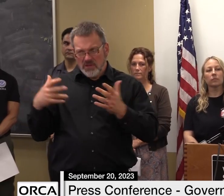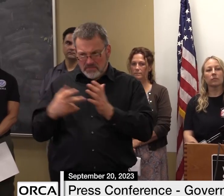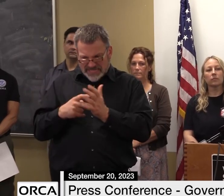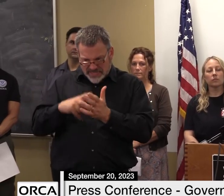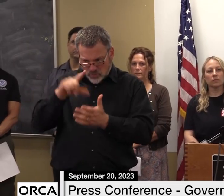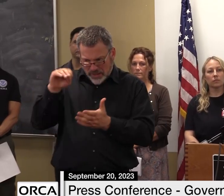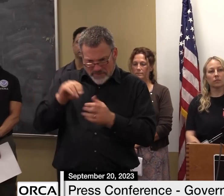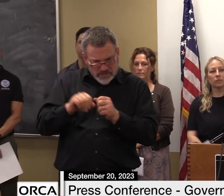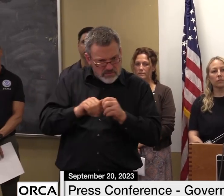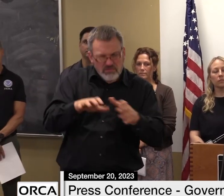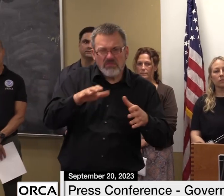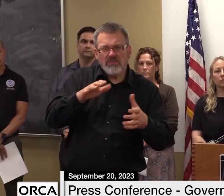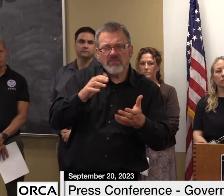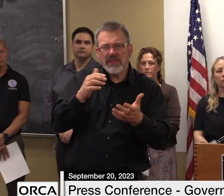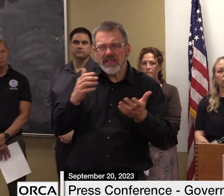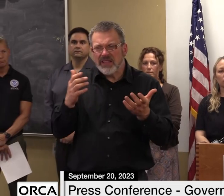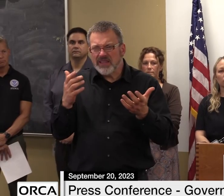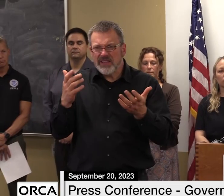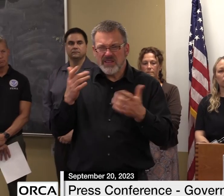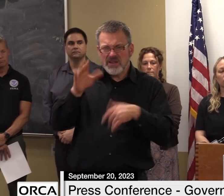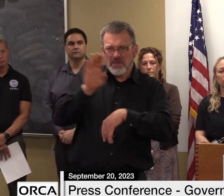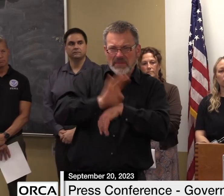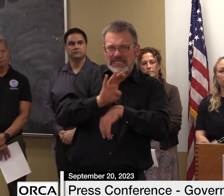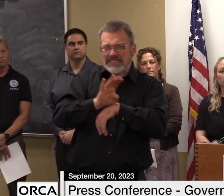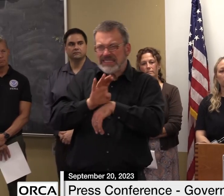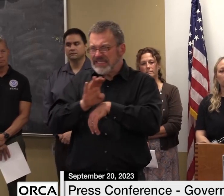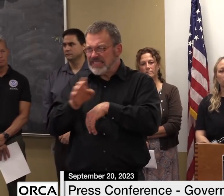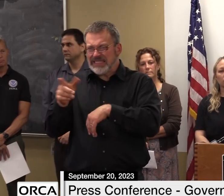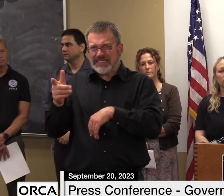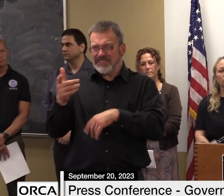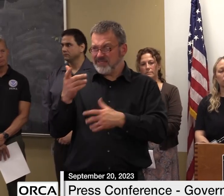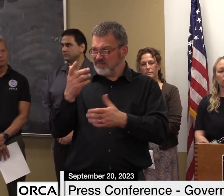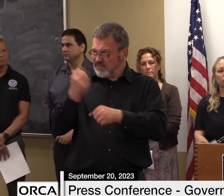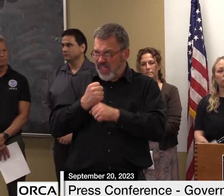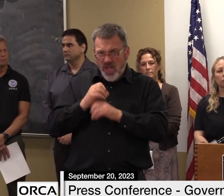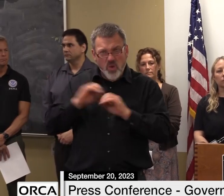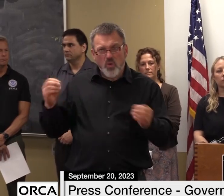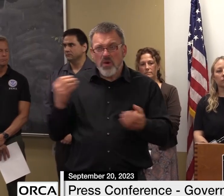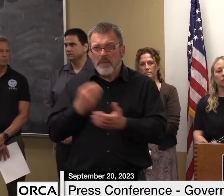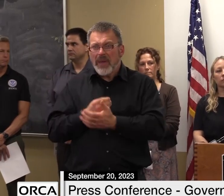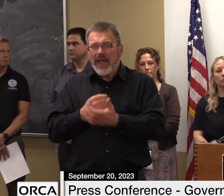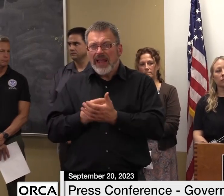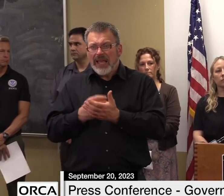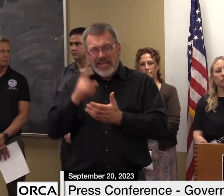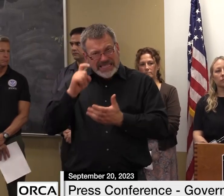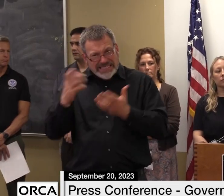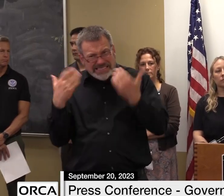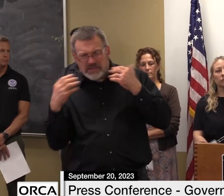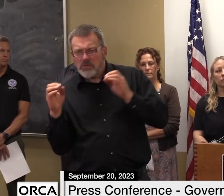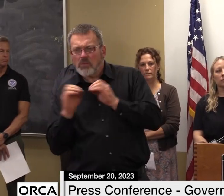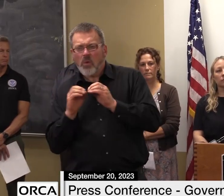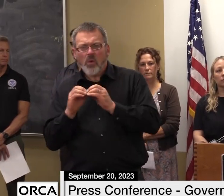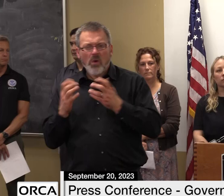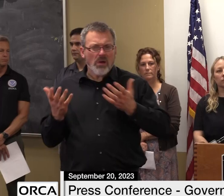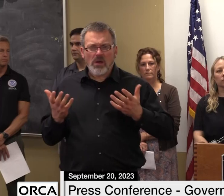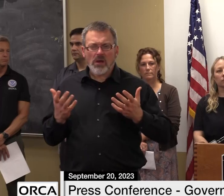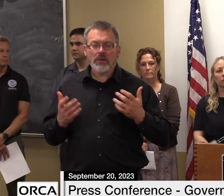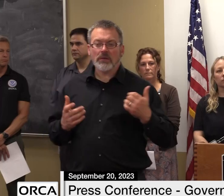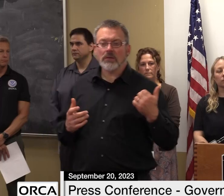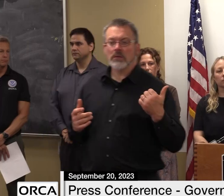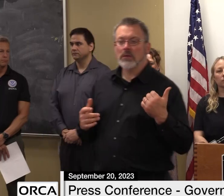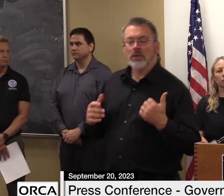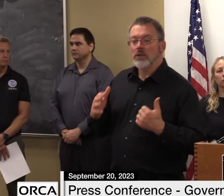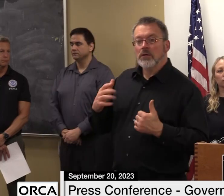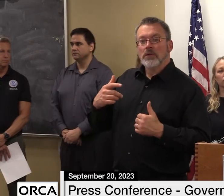$20 million program, then does upping the cap functionally mean that there are going to be some businesses that don't get any money because other businesses are getting more money? We believe everyone will be covered under